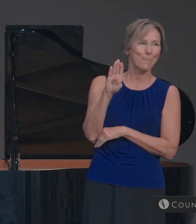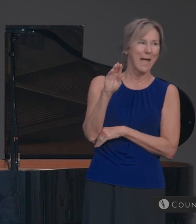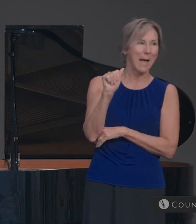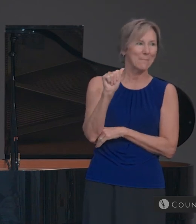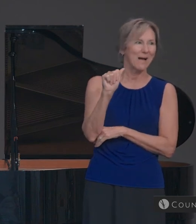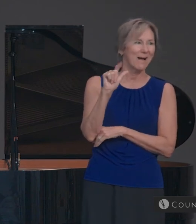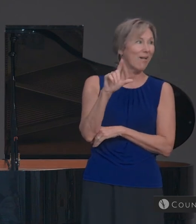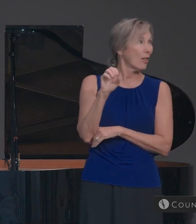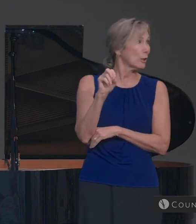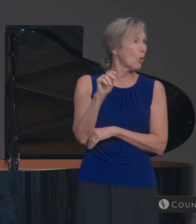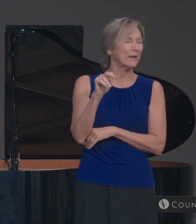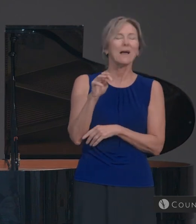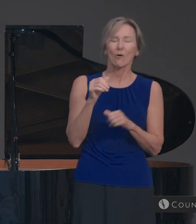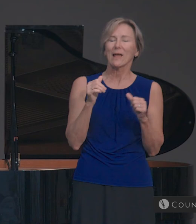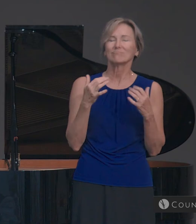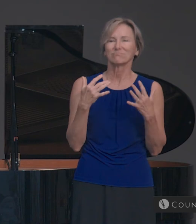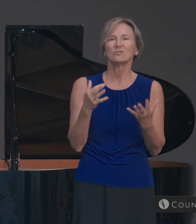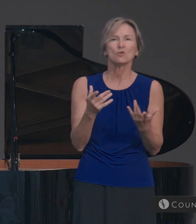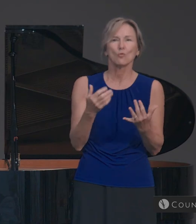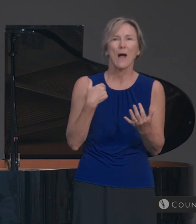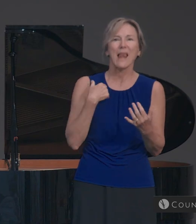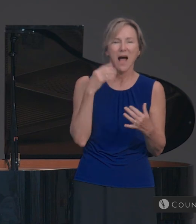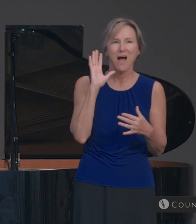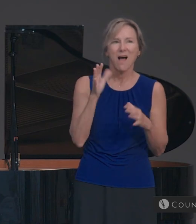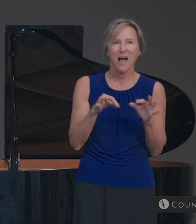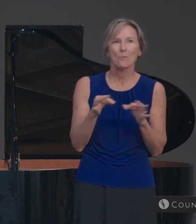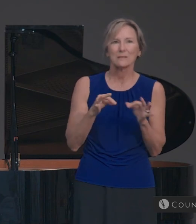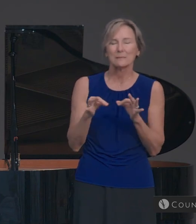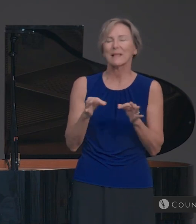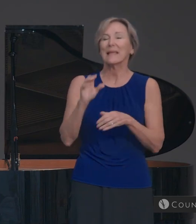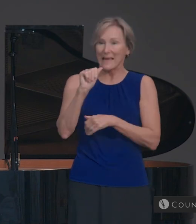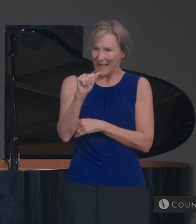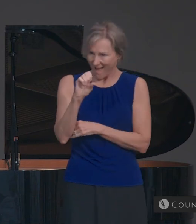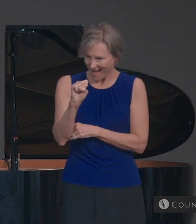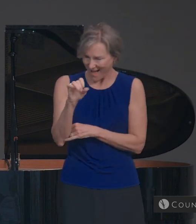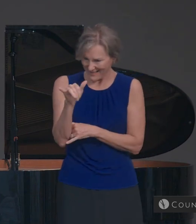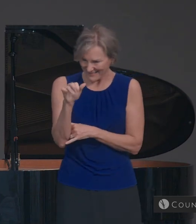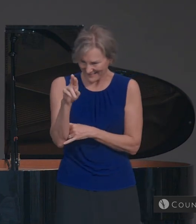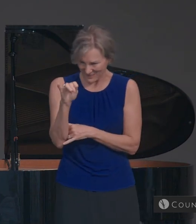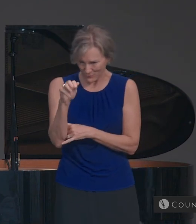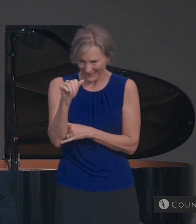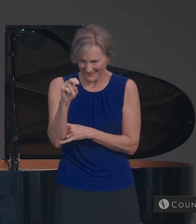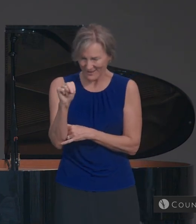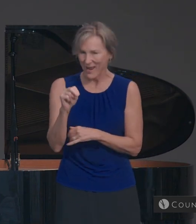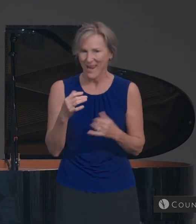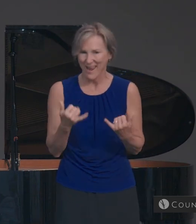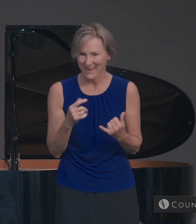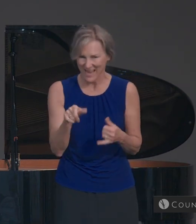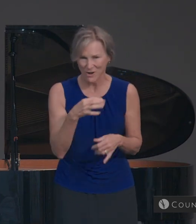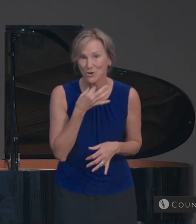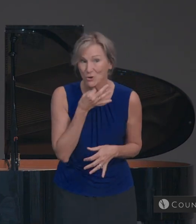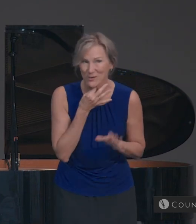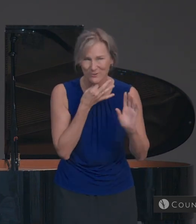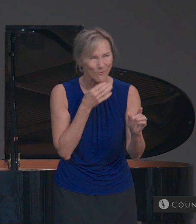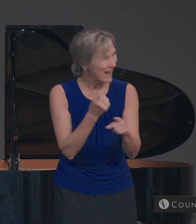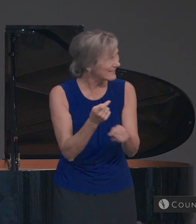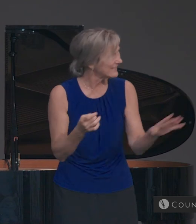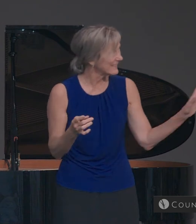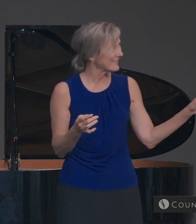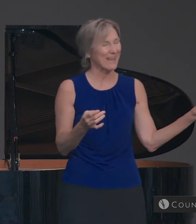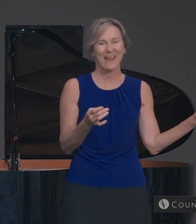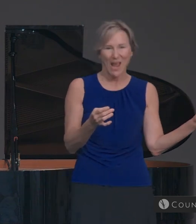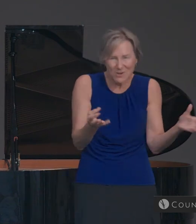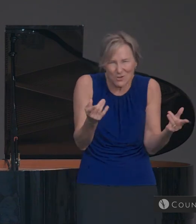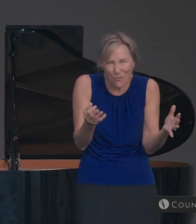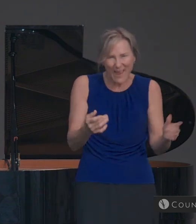I'll explain it in just a little bit. But it is the Assyrians. It is the Assyrians. Now I've got you on the edge of your seats. Even if they were easy chairs, you'd be listening right now.